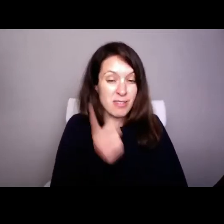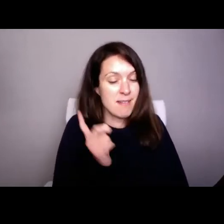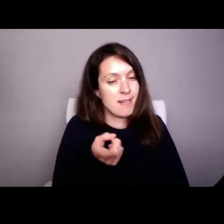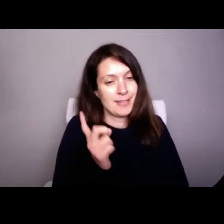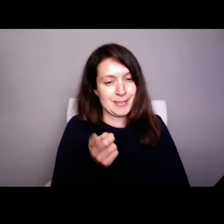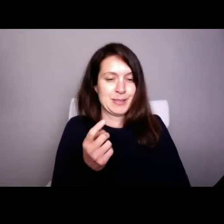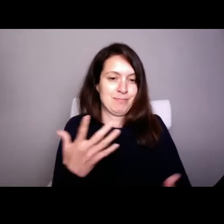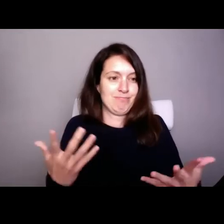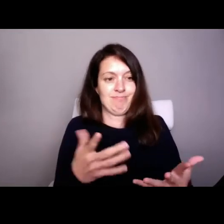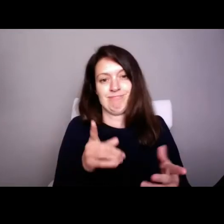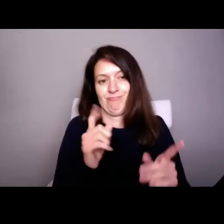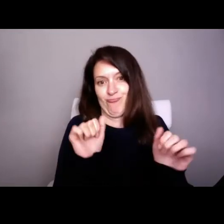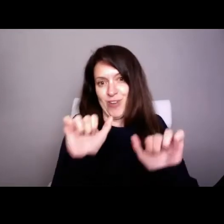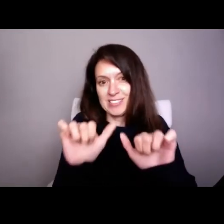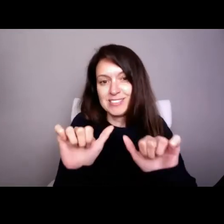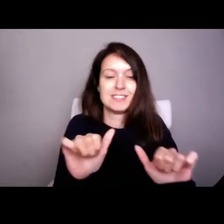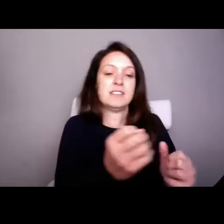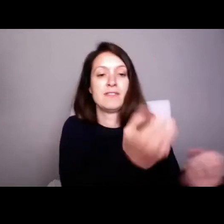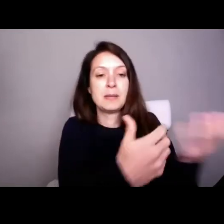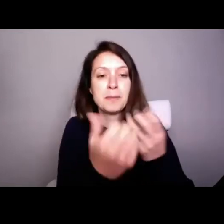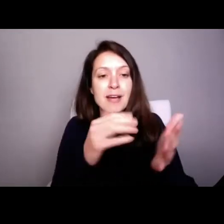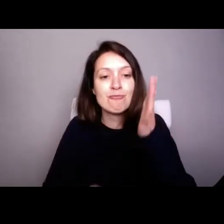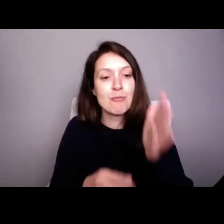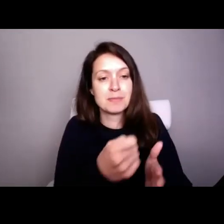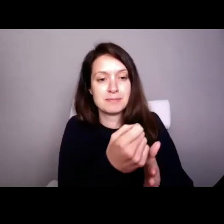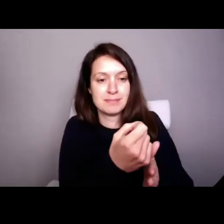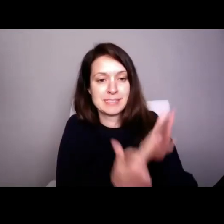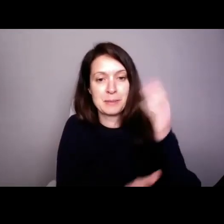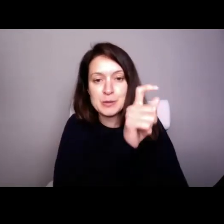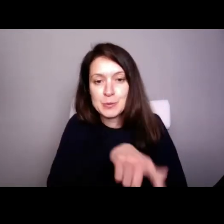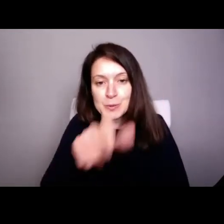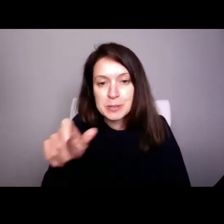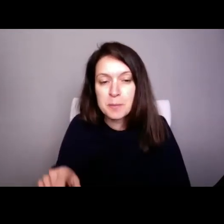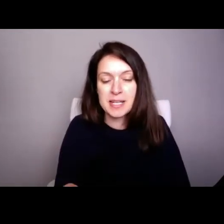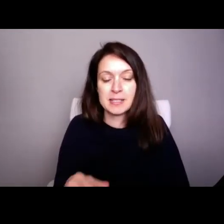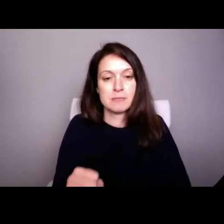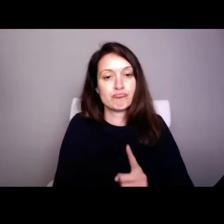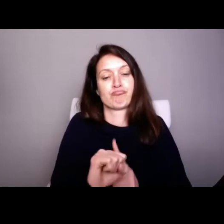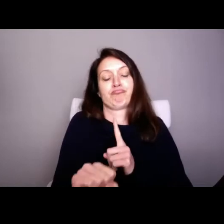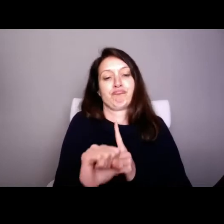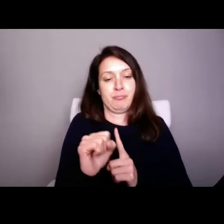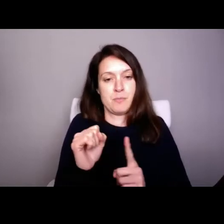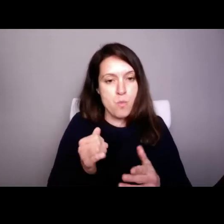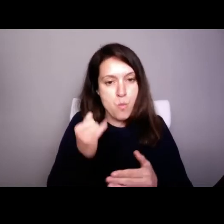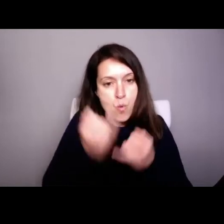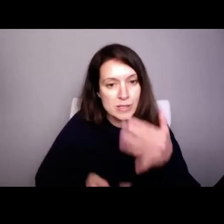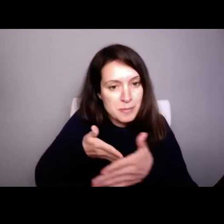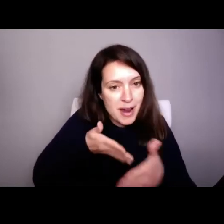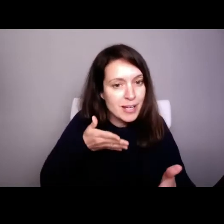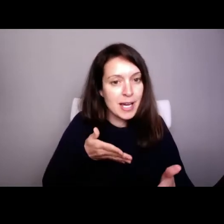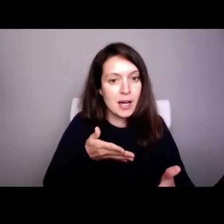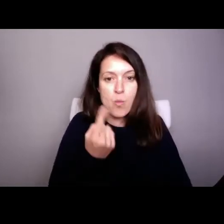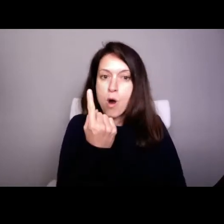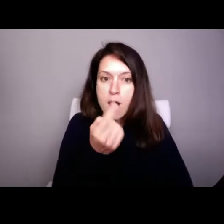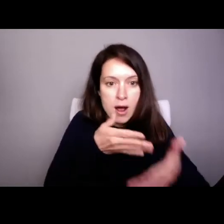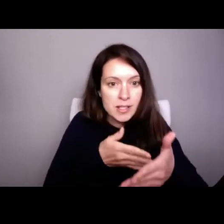had from students, is that actually it's not necessarily one individual challenge that causes the biggest problem within this space. It's actually